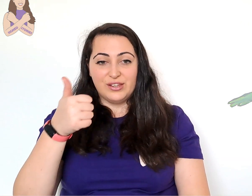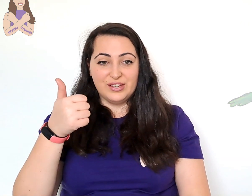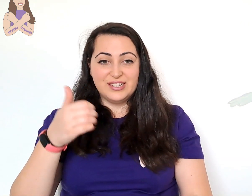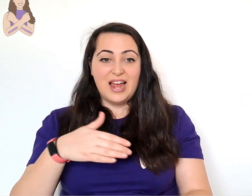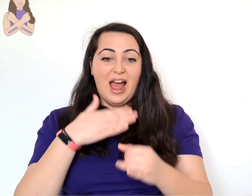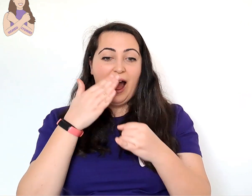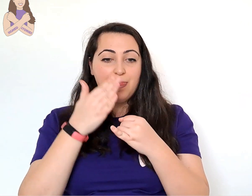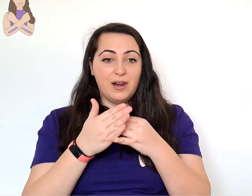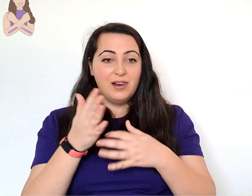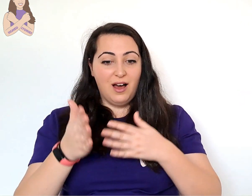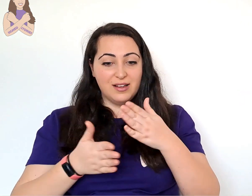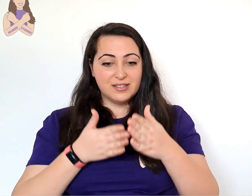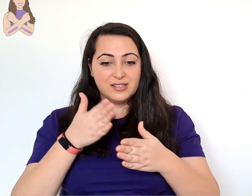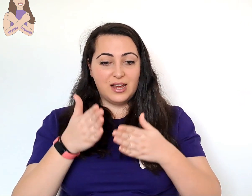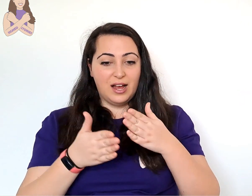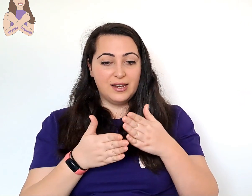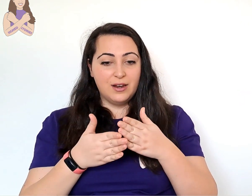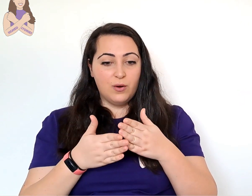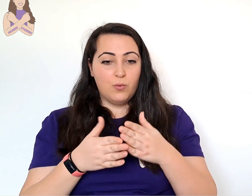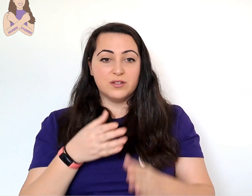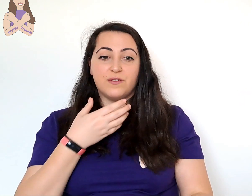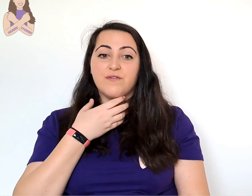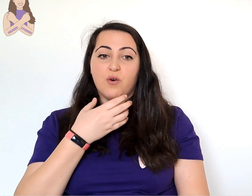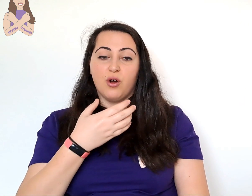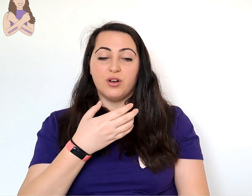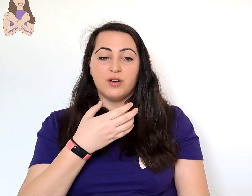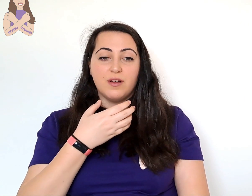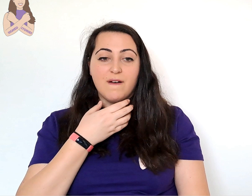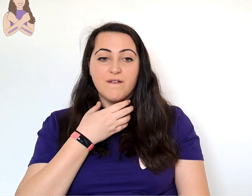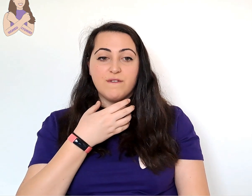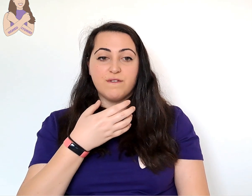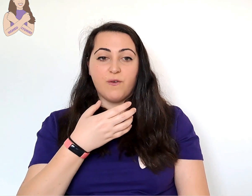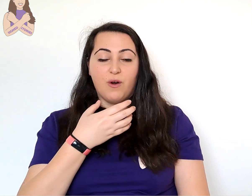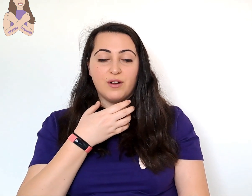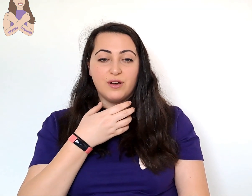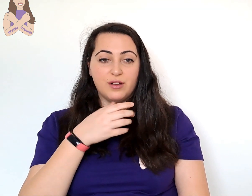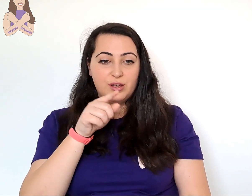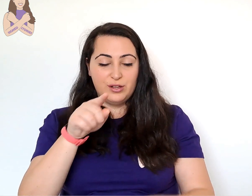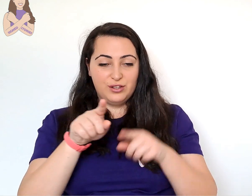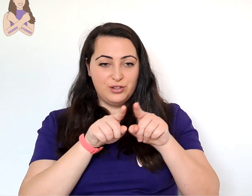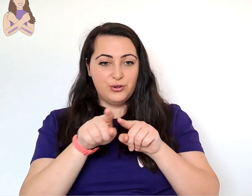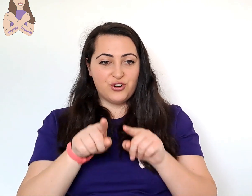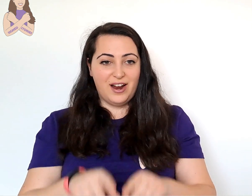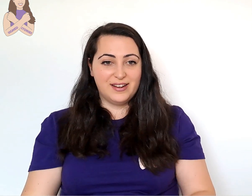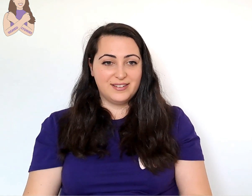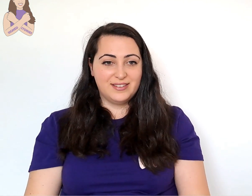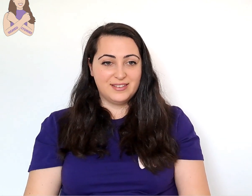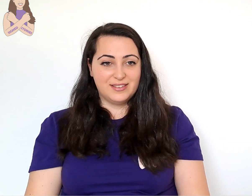Good. And the last sign was frog. Frog. You try.